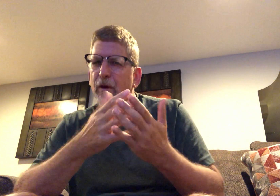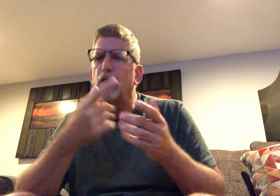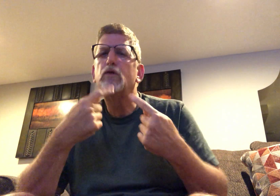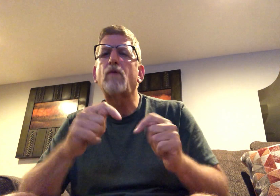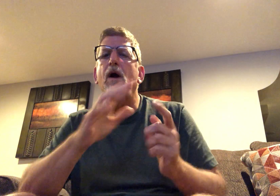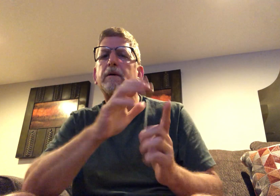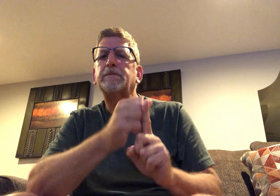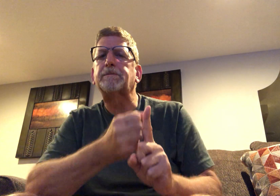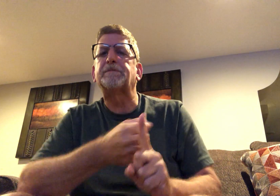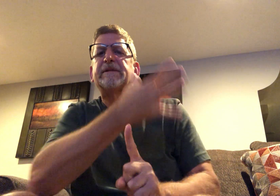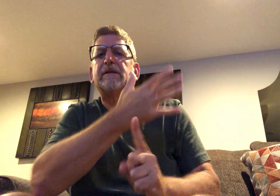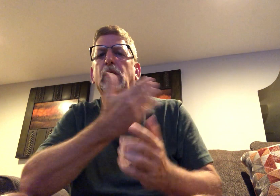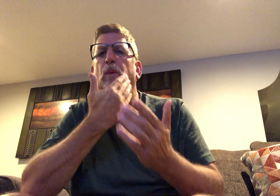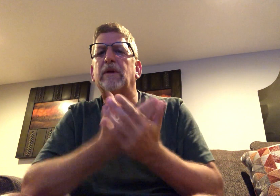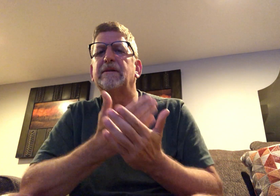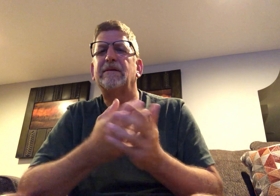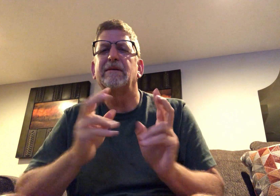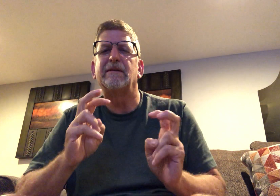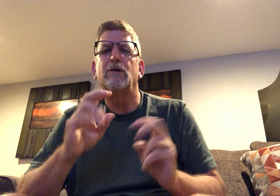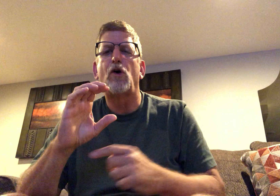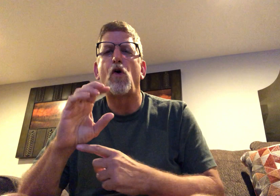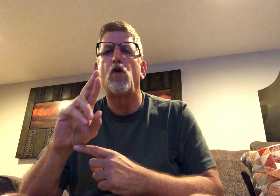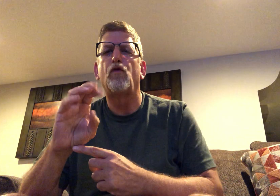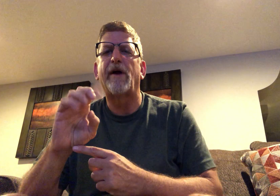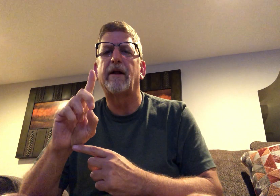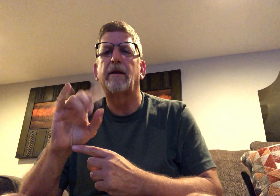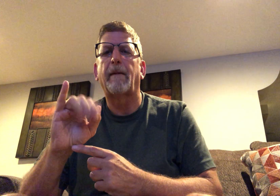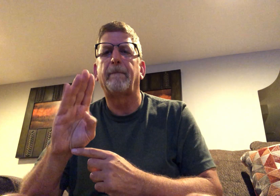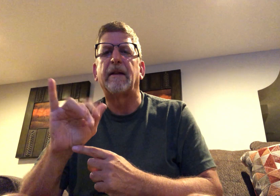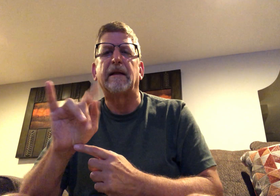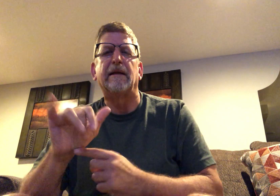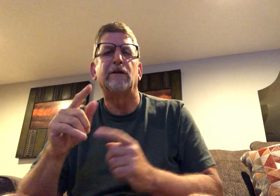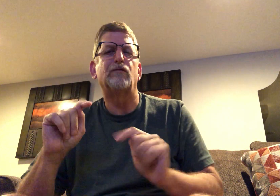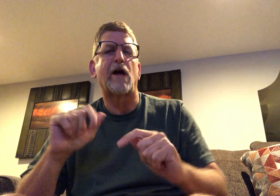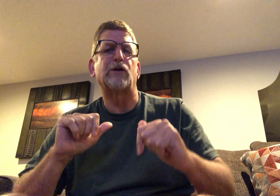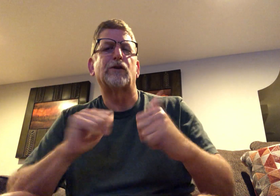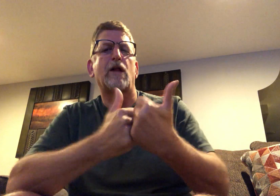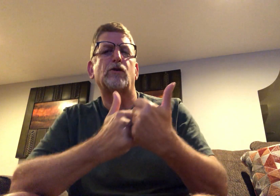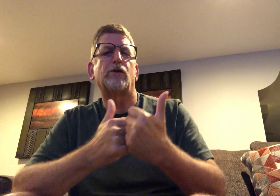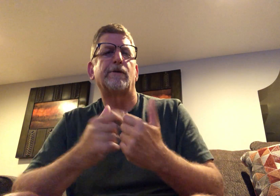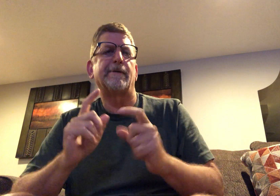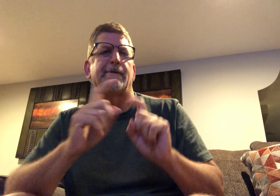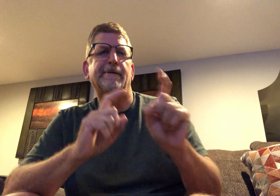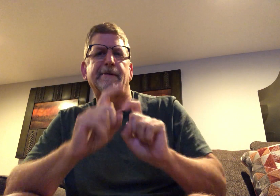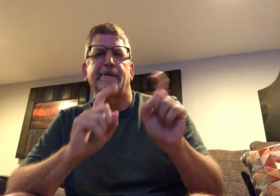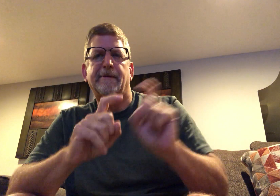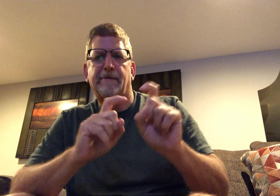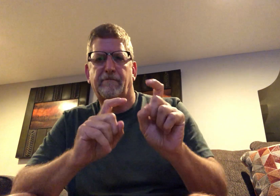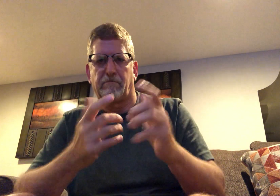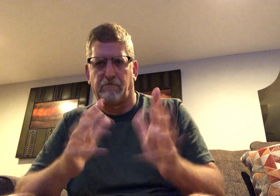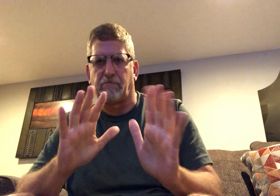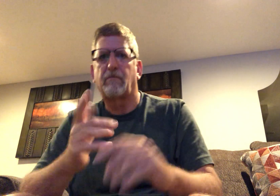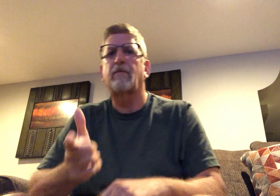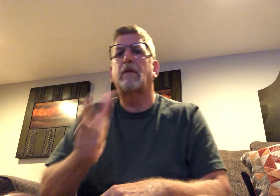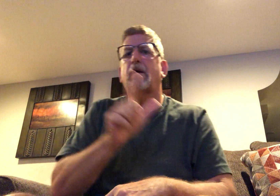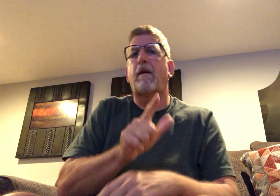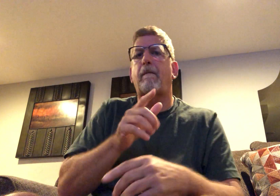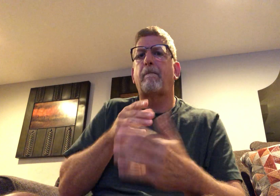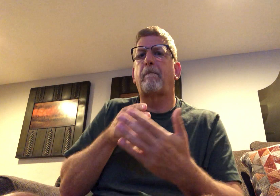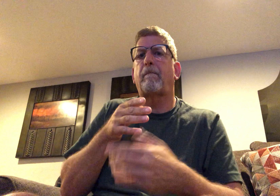seem confusing as you go through the facts tonight is that the subject phone call that we now know took place in this